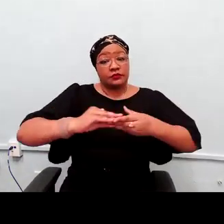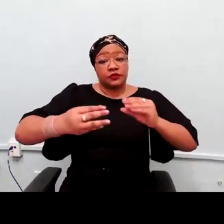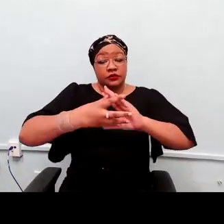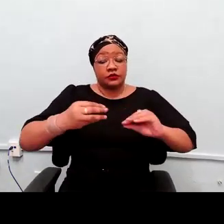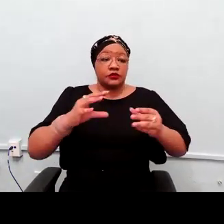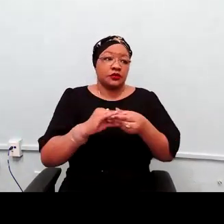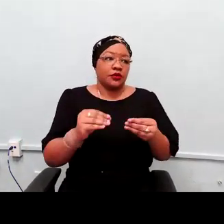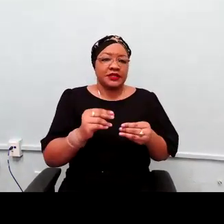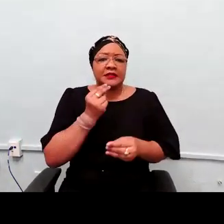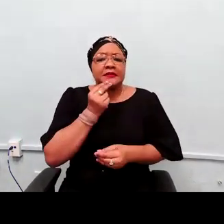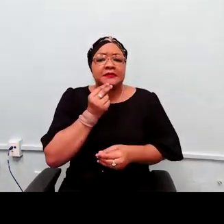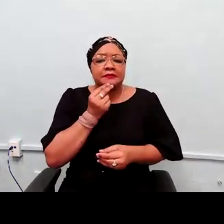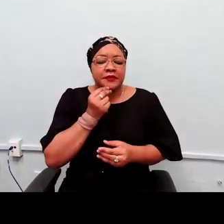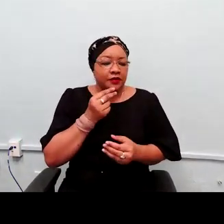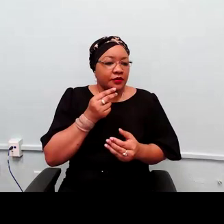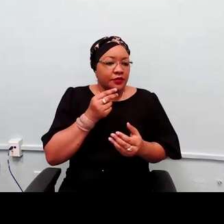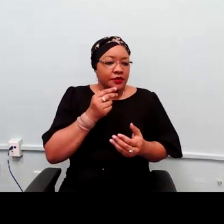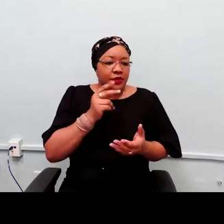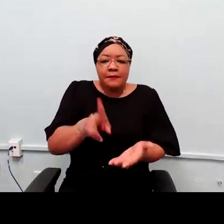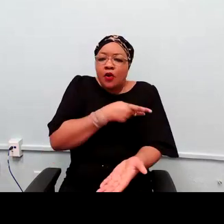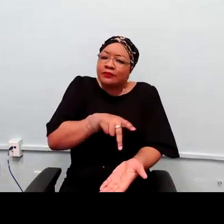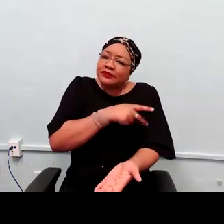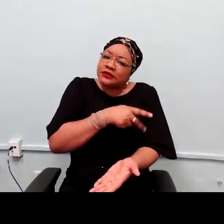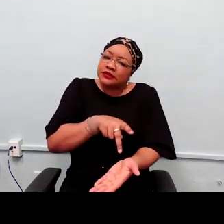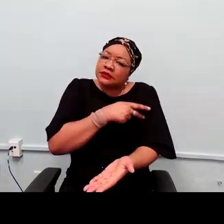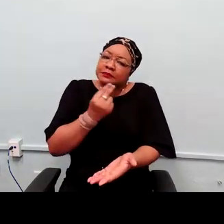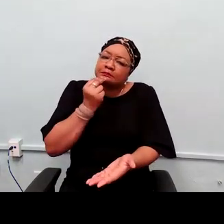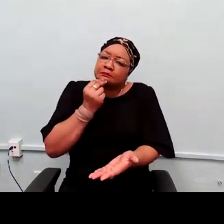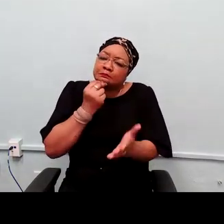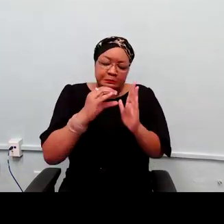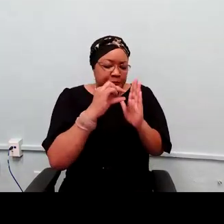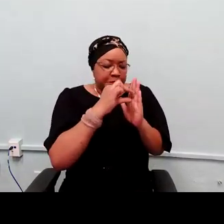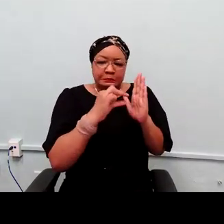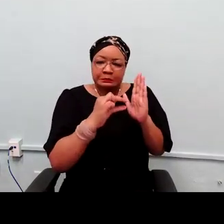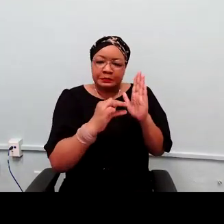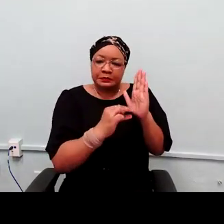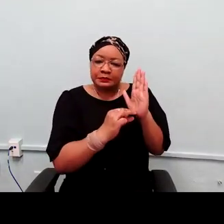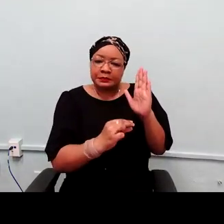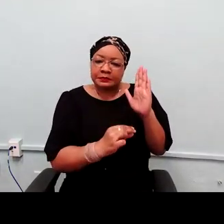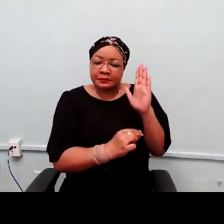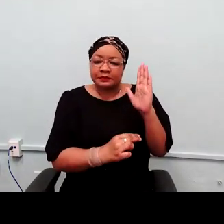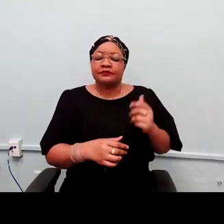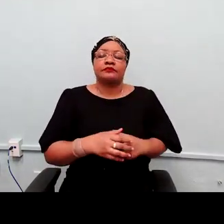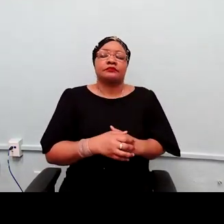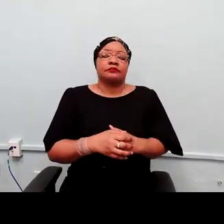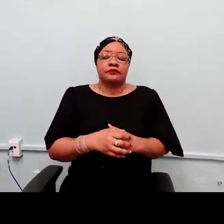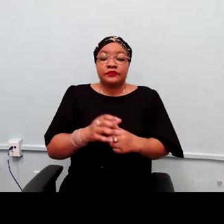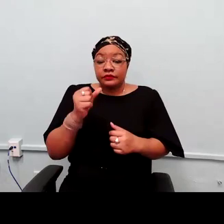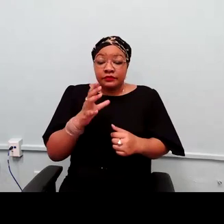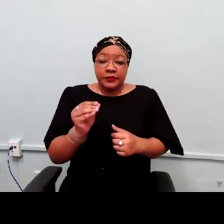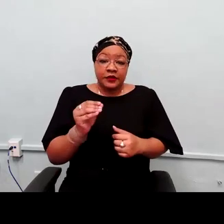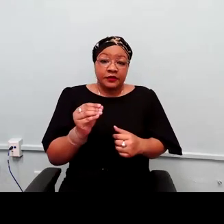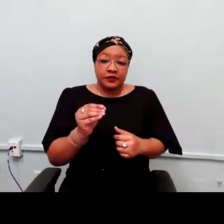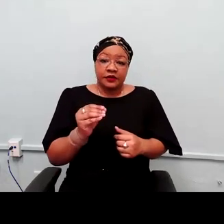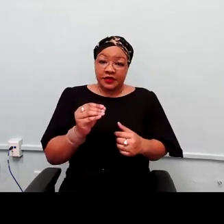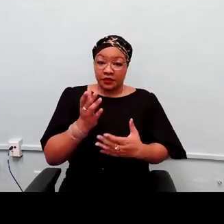like poems, poetic interstices. I learned that word after I did it, interstices. So they're